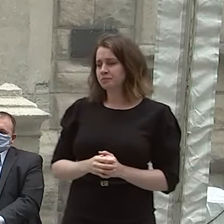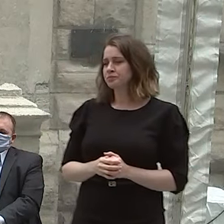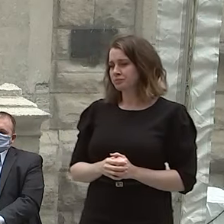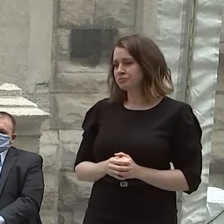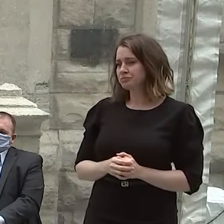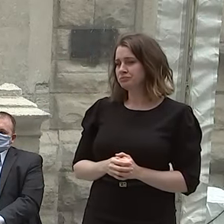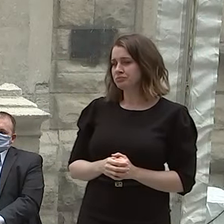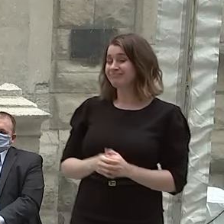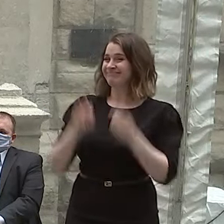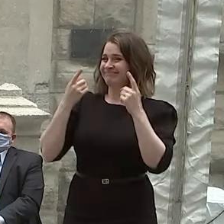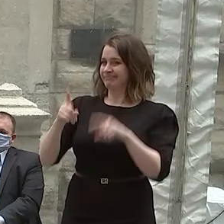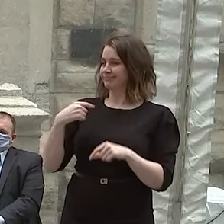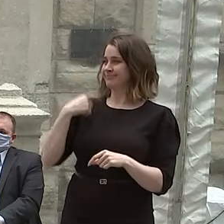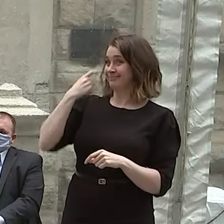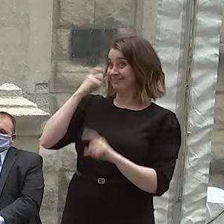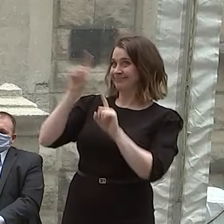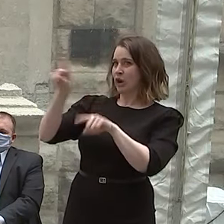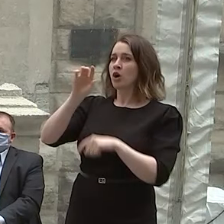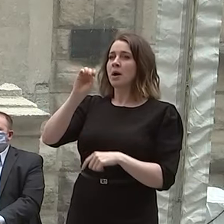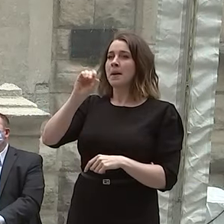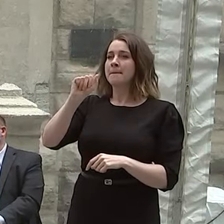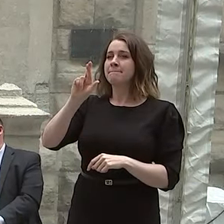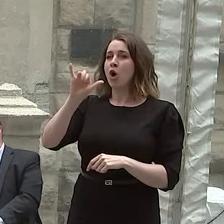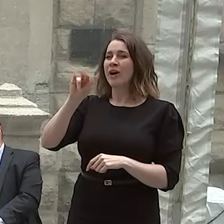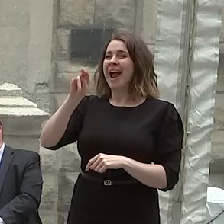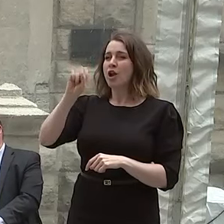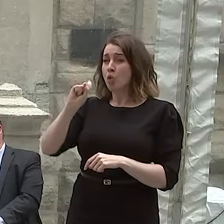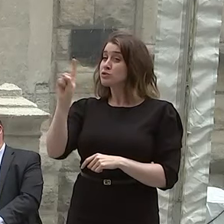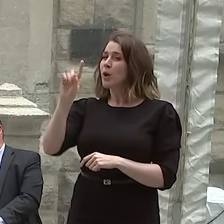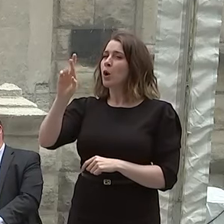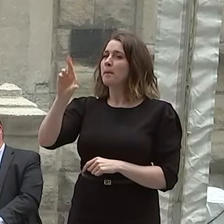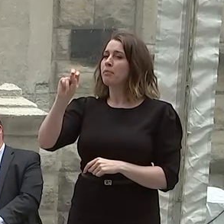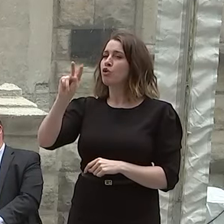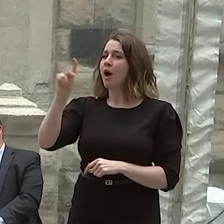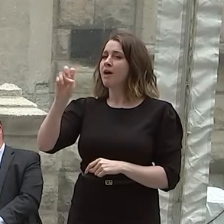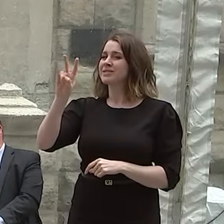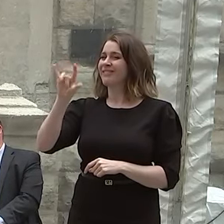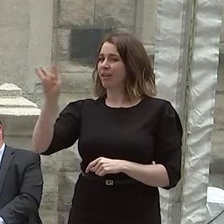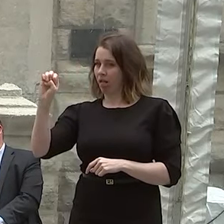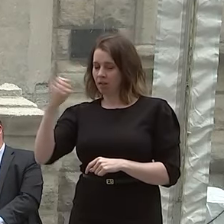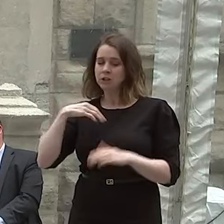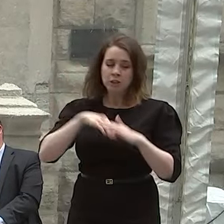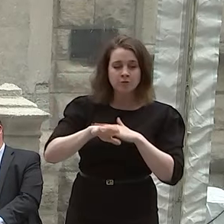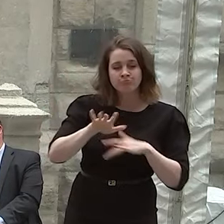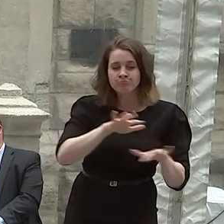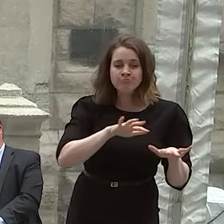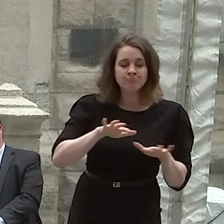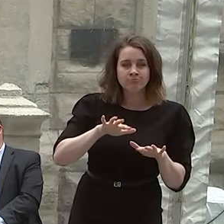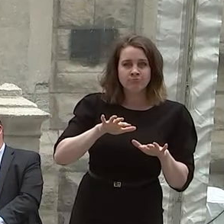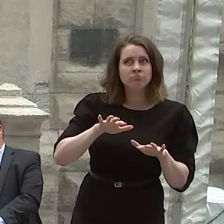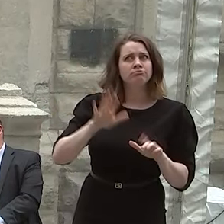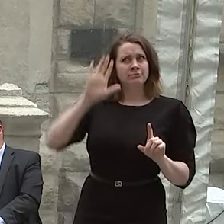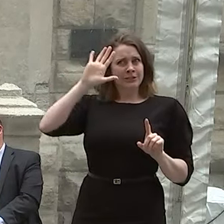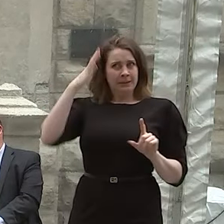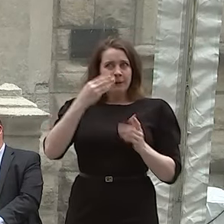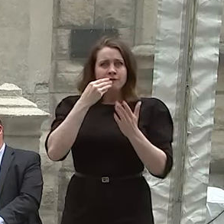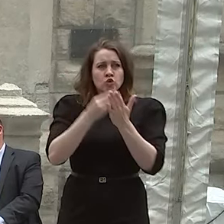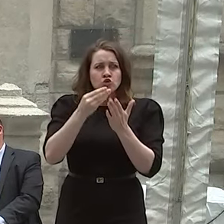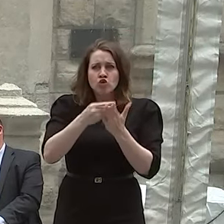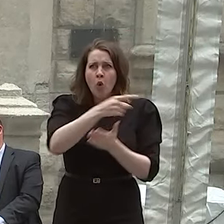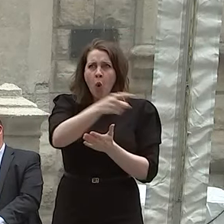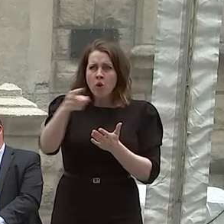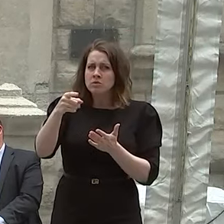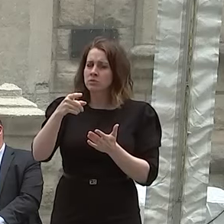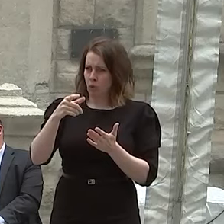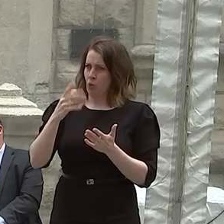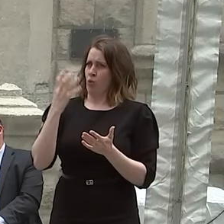in Mariano's and Bronzeville last night. I think our grocery stores in particular have really taken a lot of steps forward, both